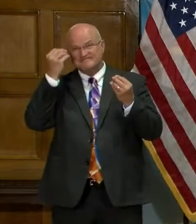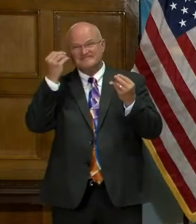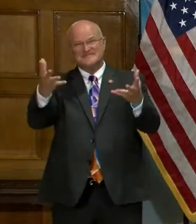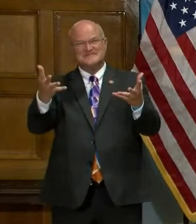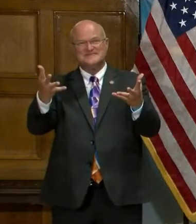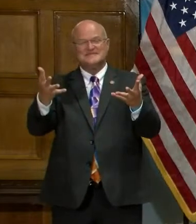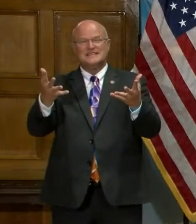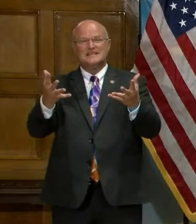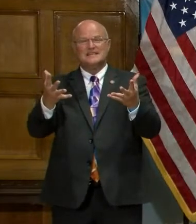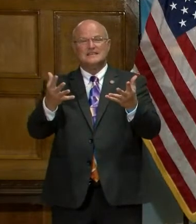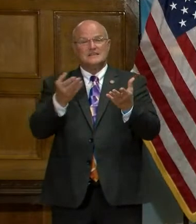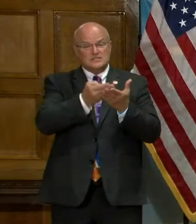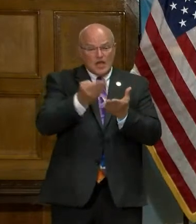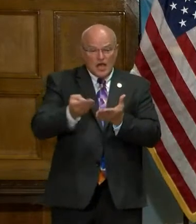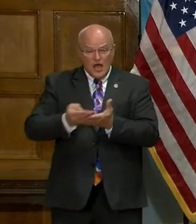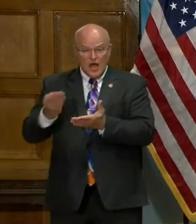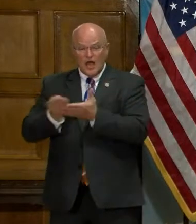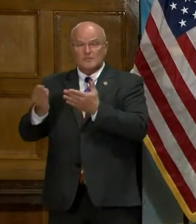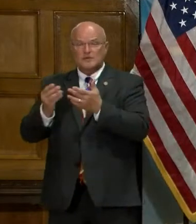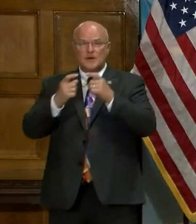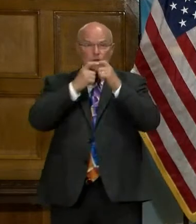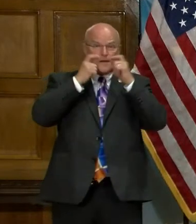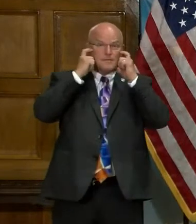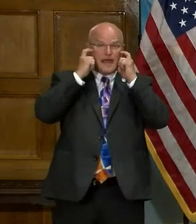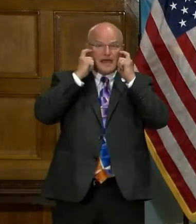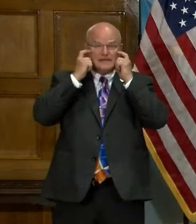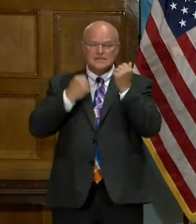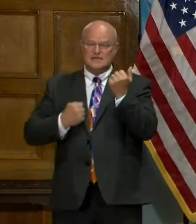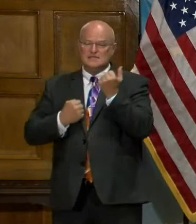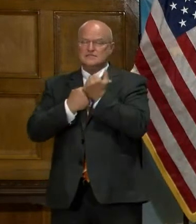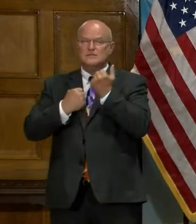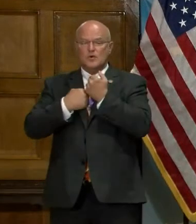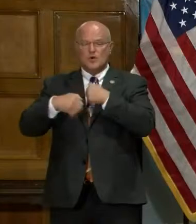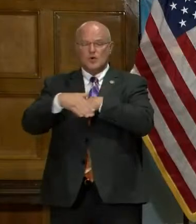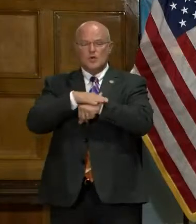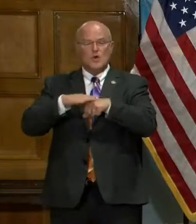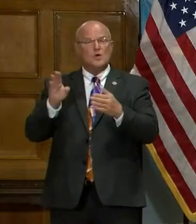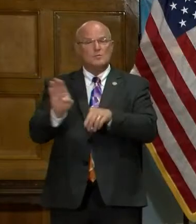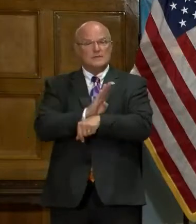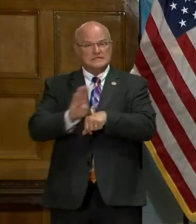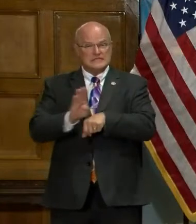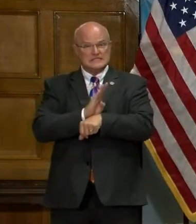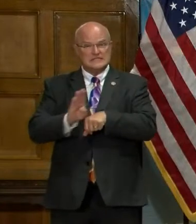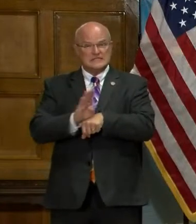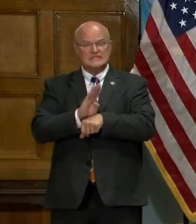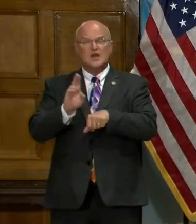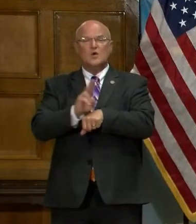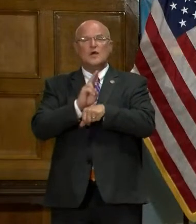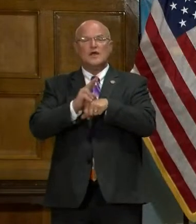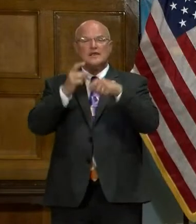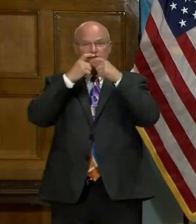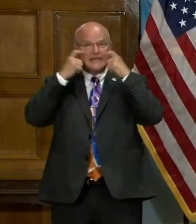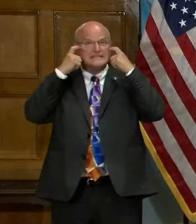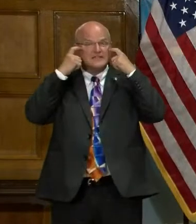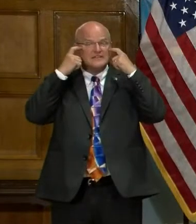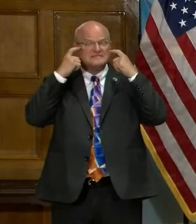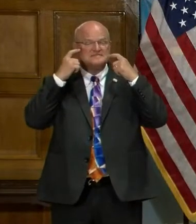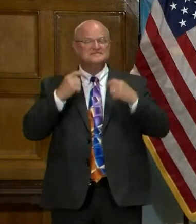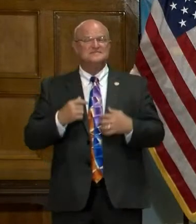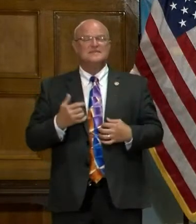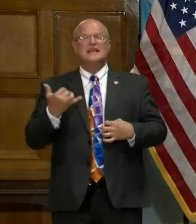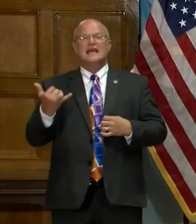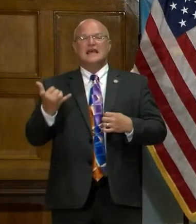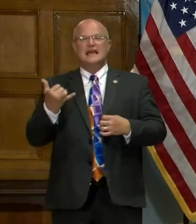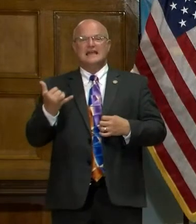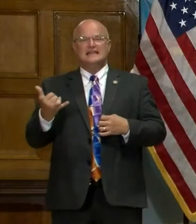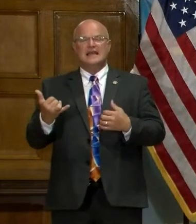is shop, wear a mask, support your local businesses by wearing a face covering. And now